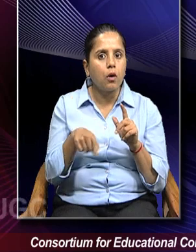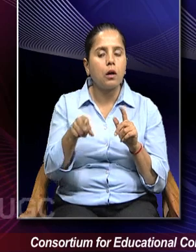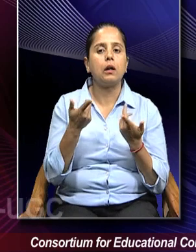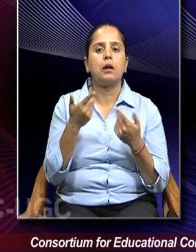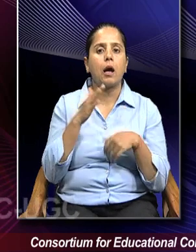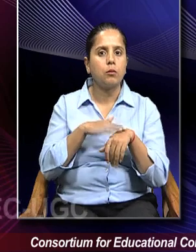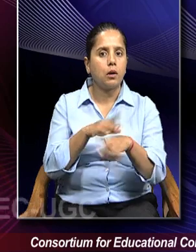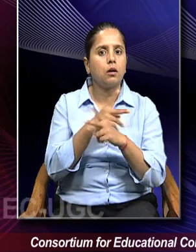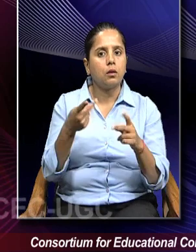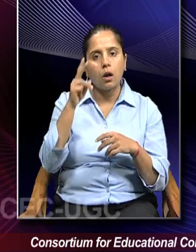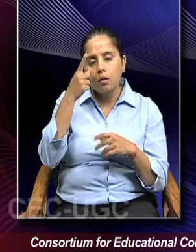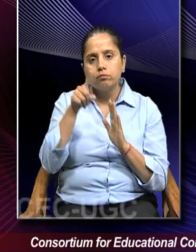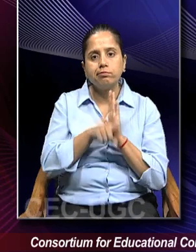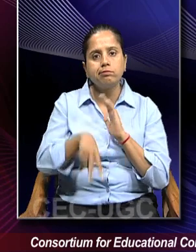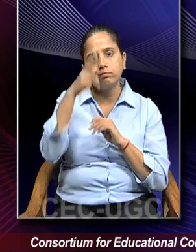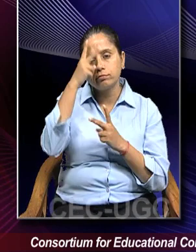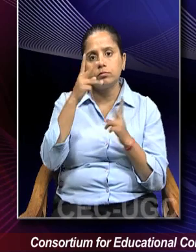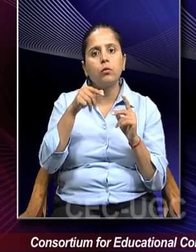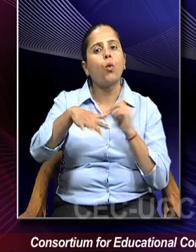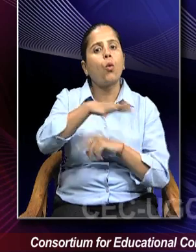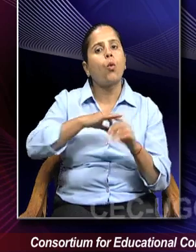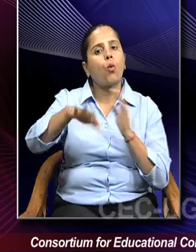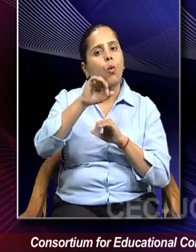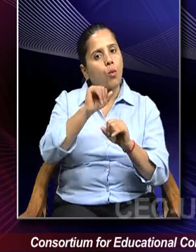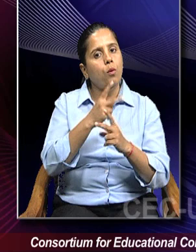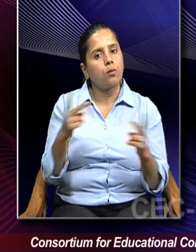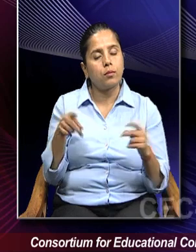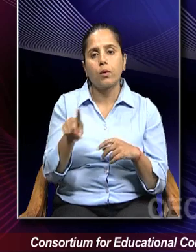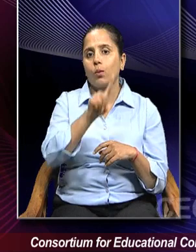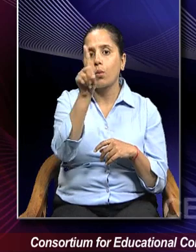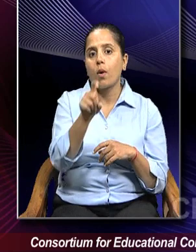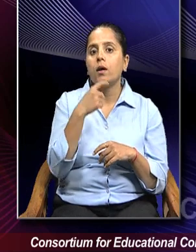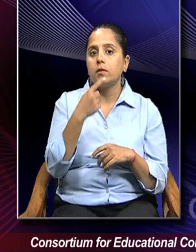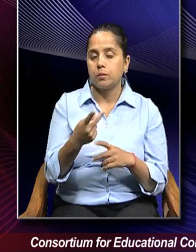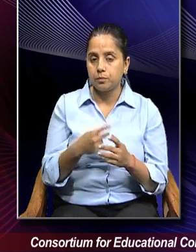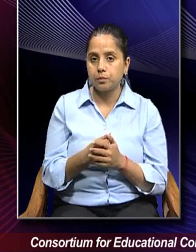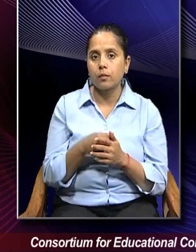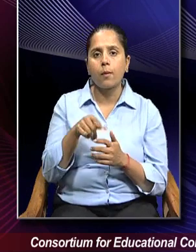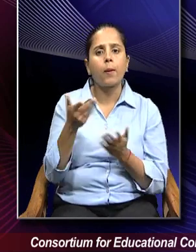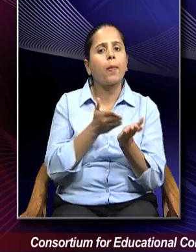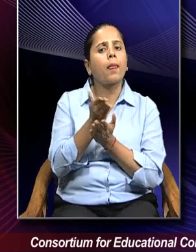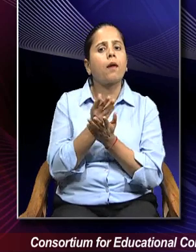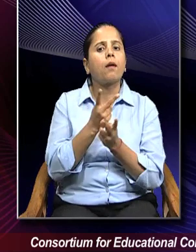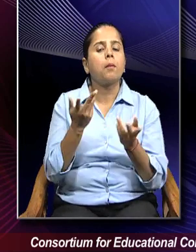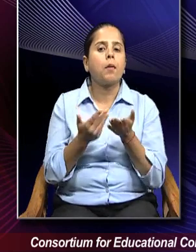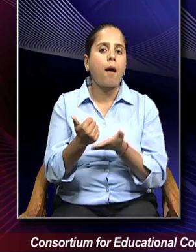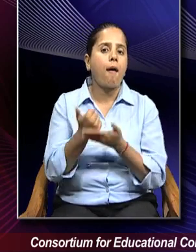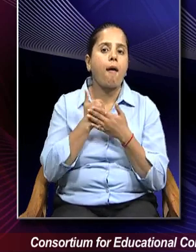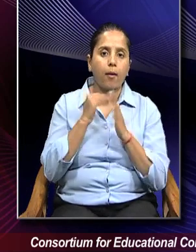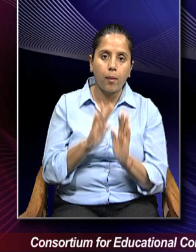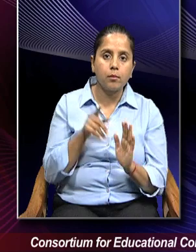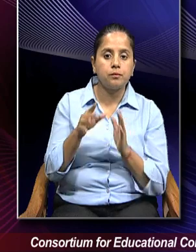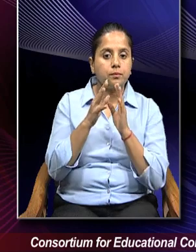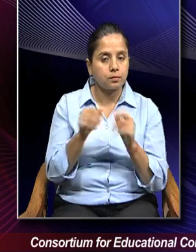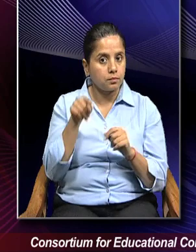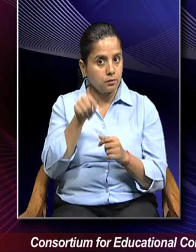such ethical dilemmas in your organization. So, the question comes, what are the methods which may help us in dealing with